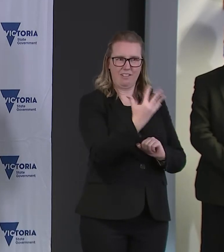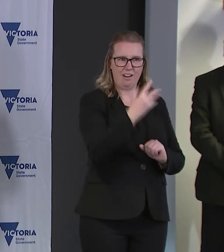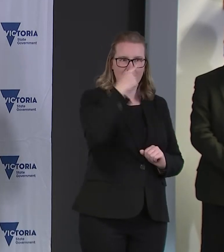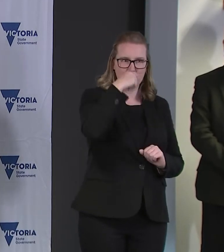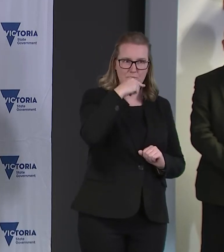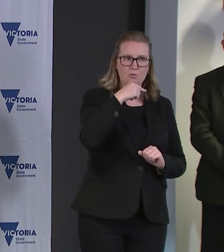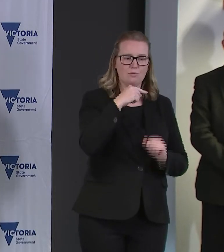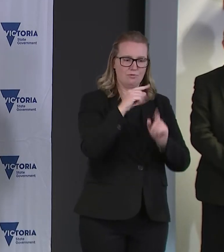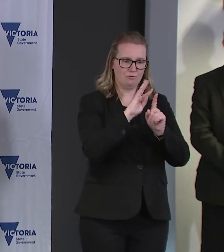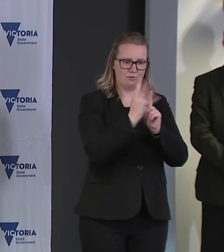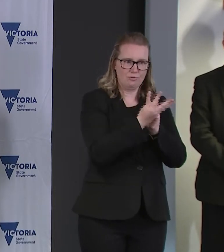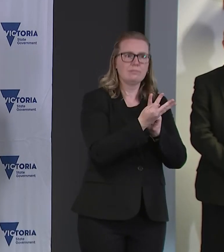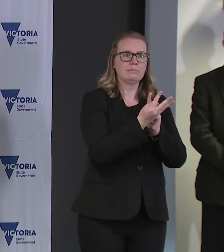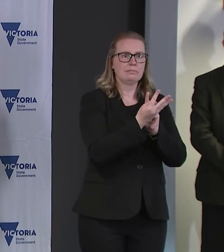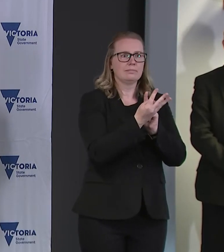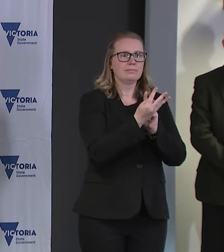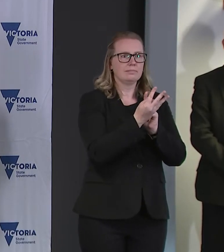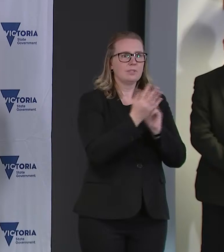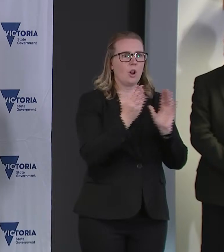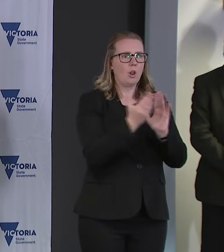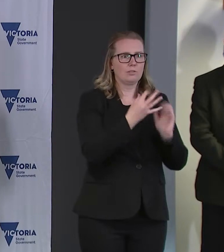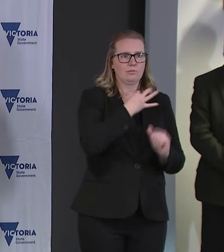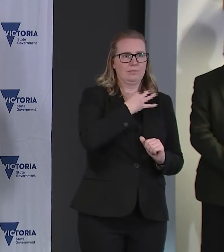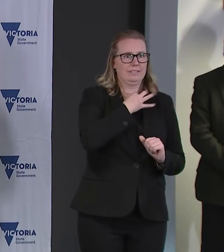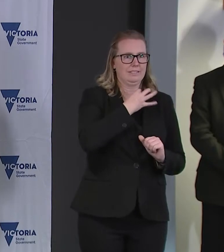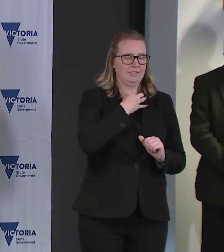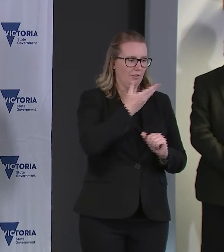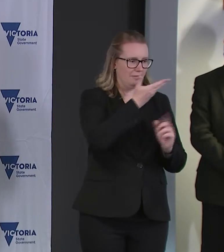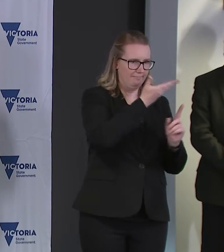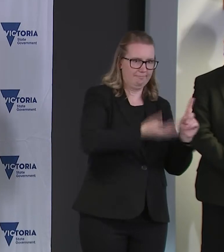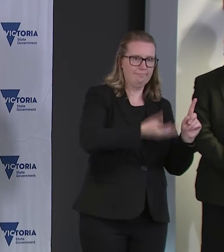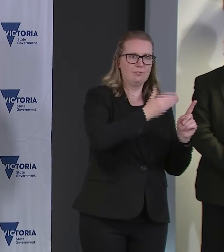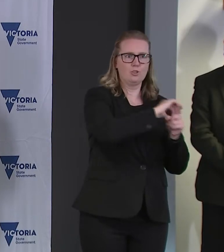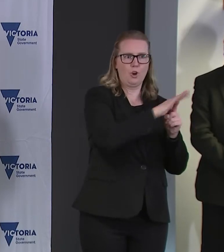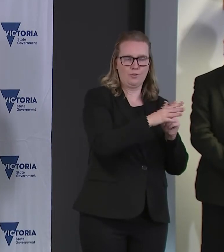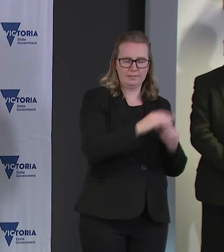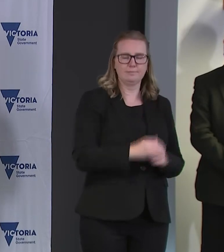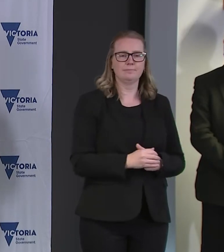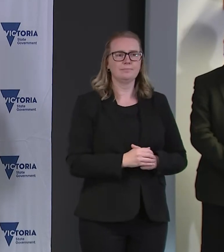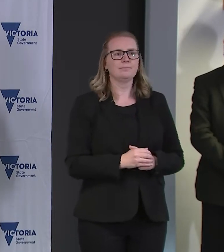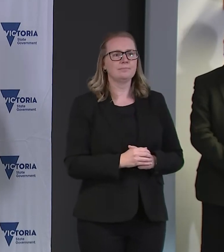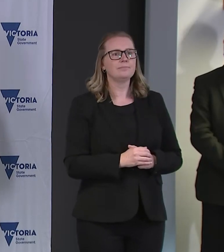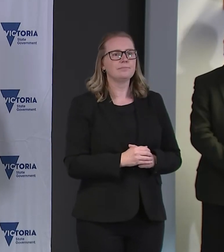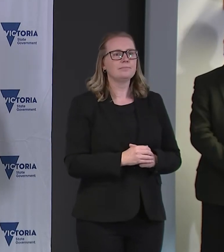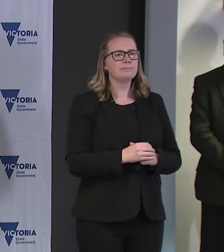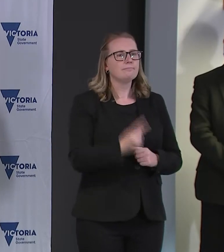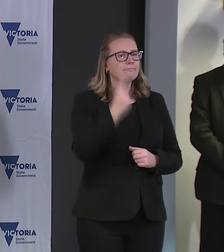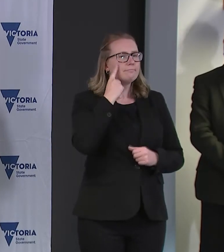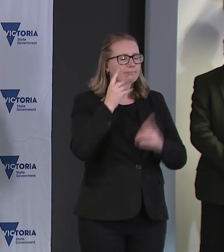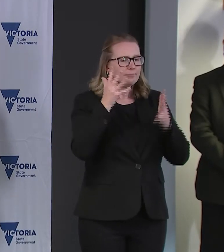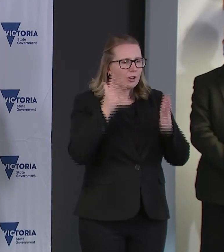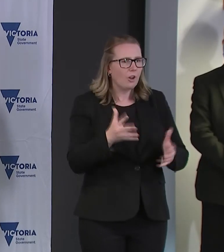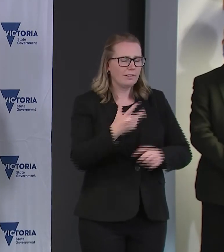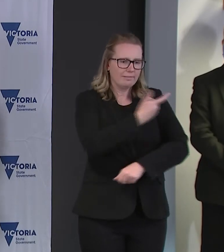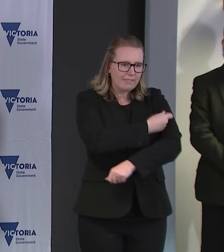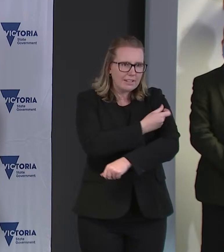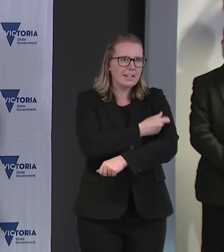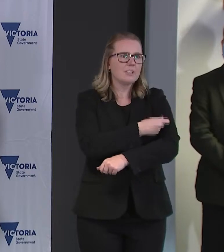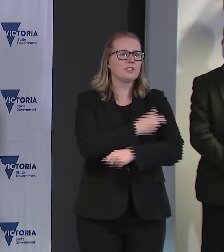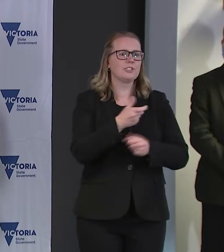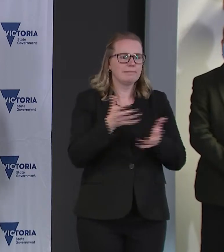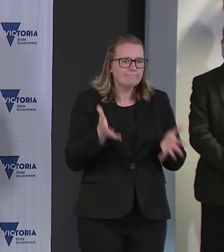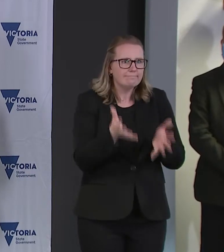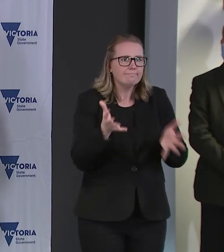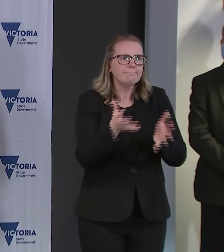are primary close contacts, to make sure they've got everything they need. We're also seeing a lot of dedicated and very sensitive vaccination efforts taking